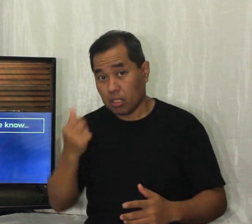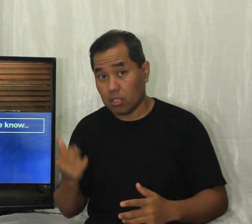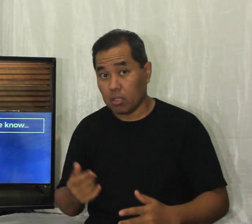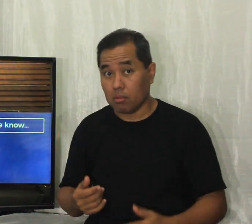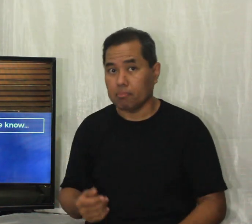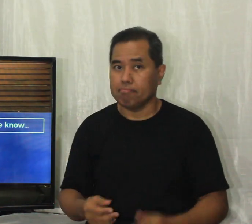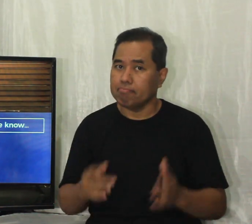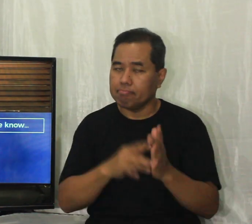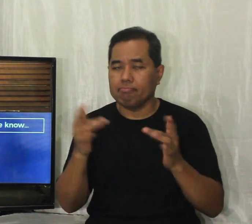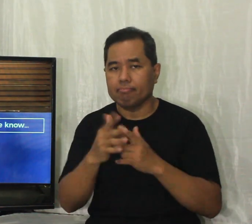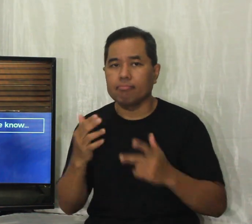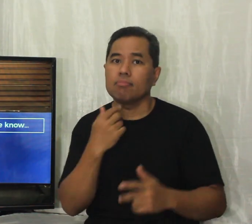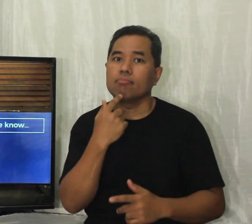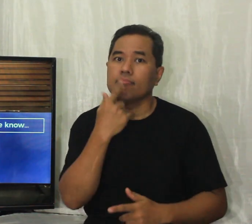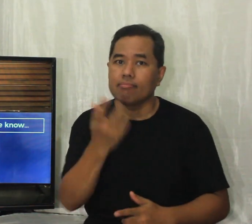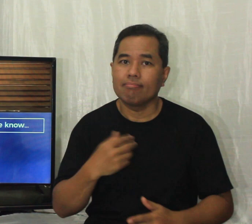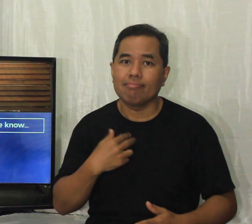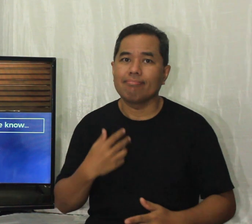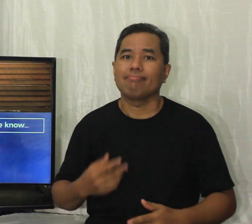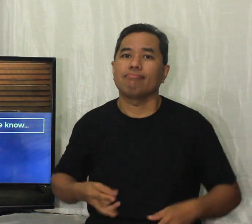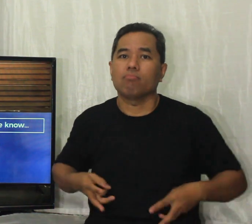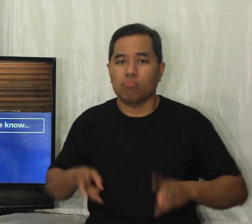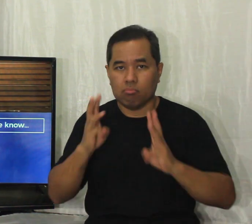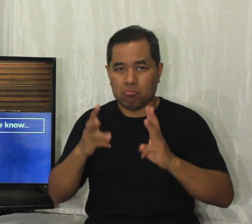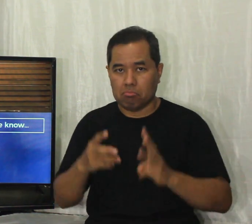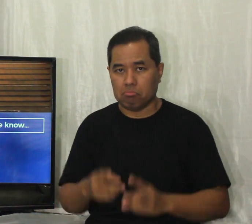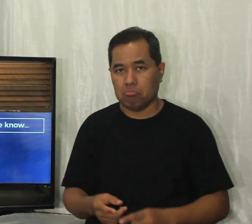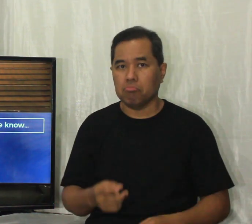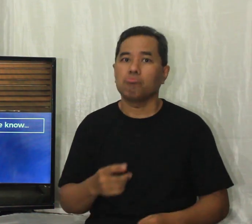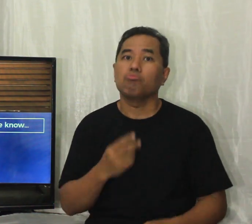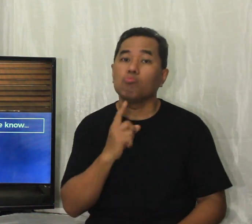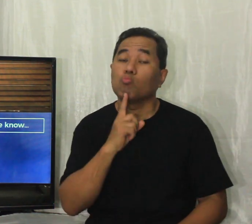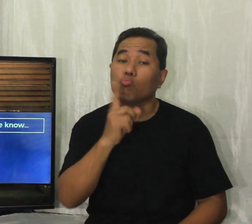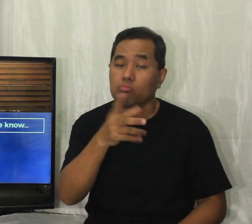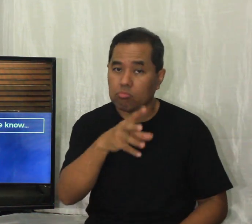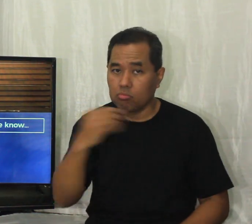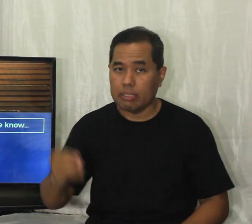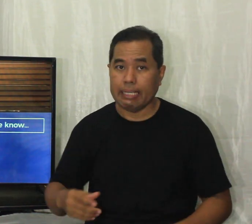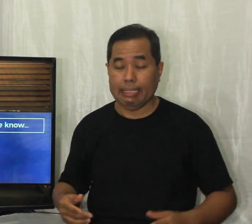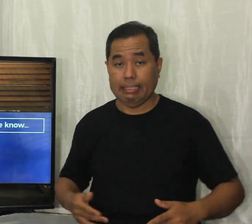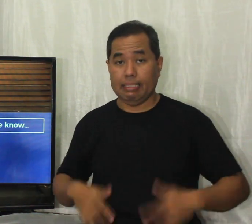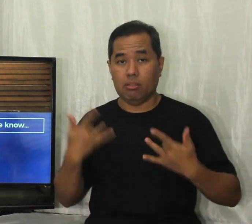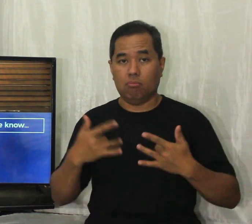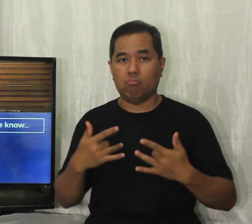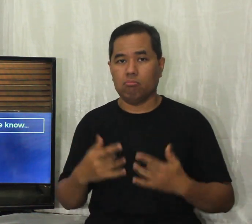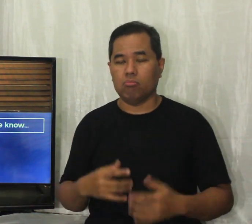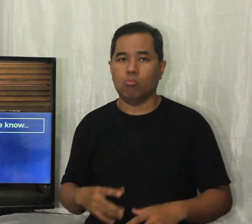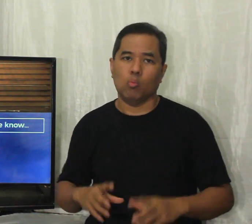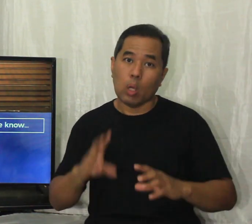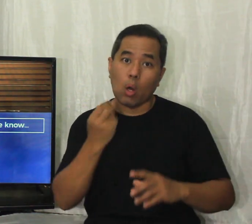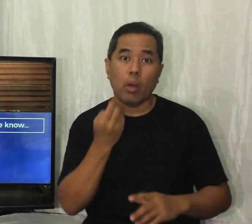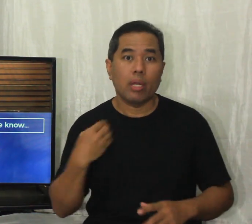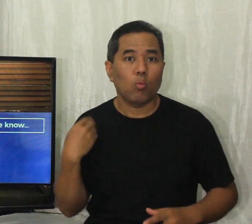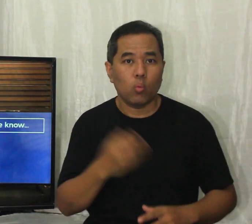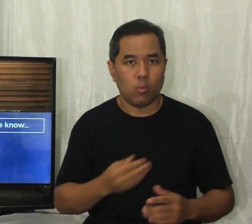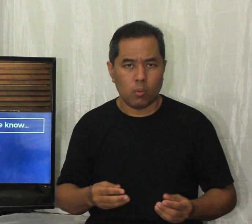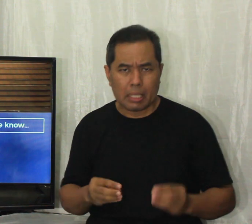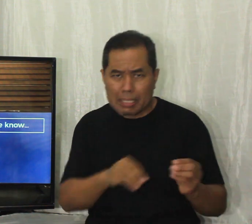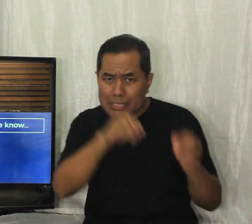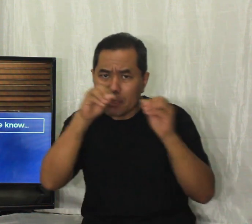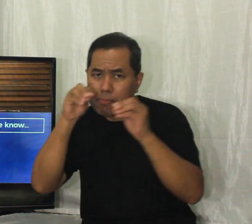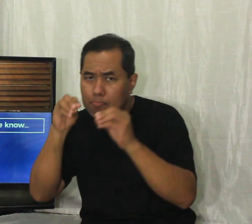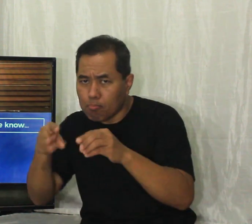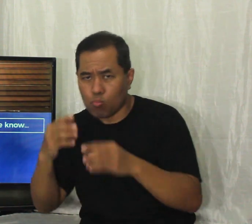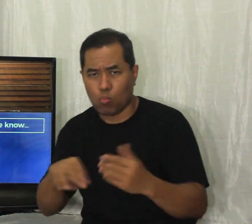Father except through me. So when we put our full trust in Jesus, we're prepared, right? All we need to do is